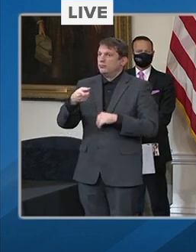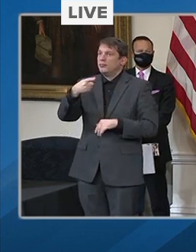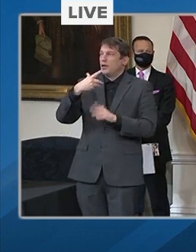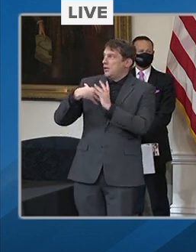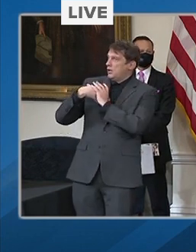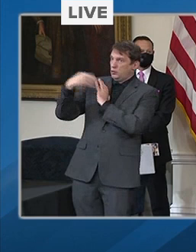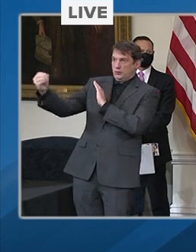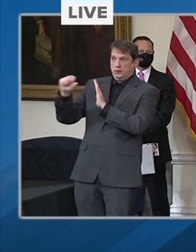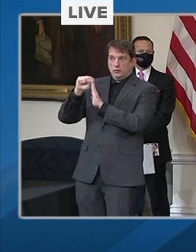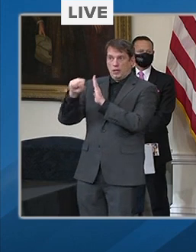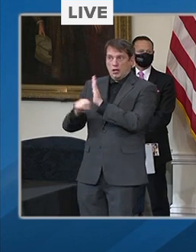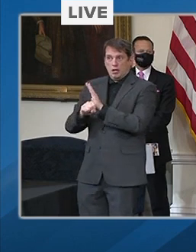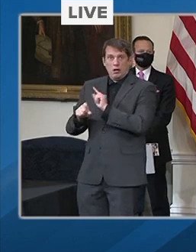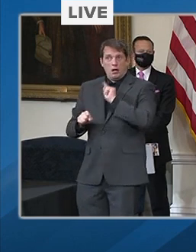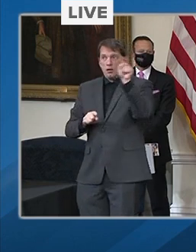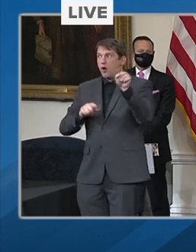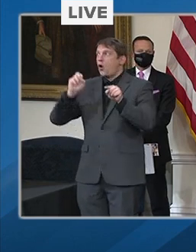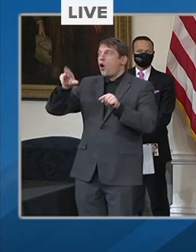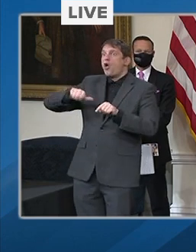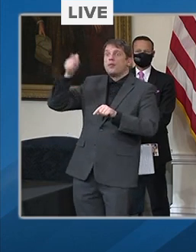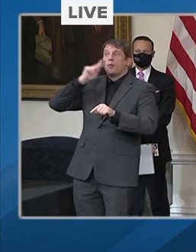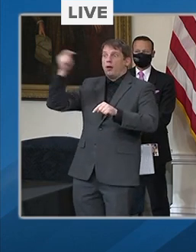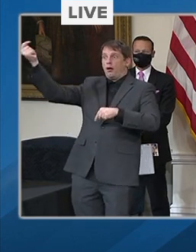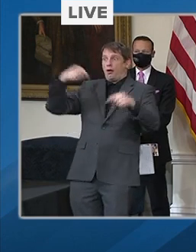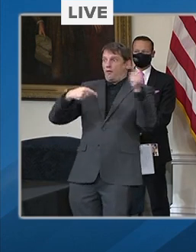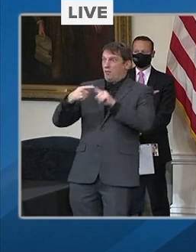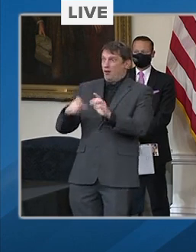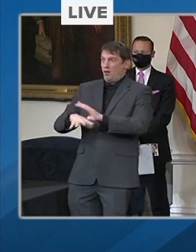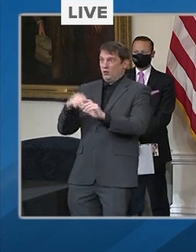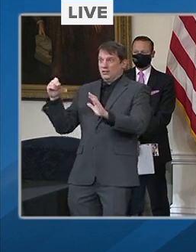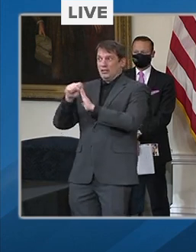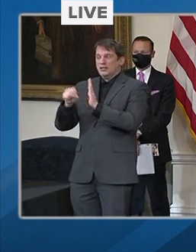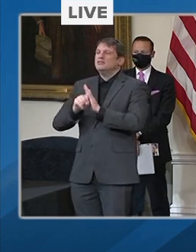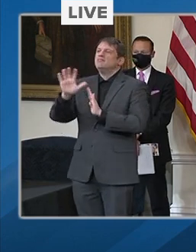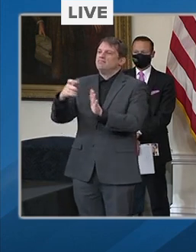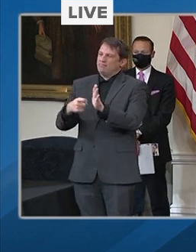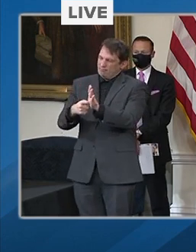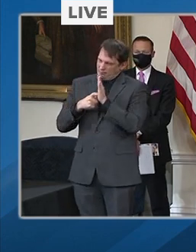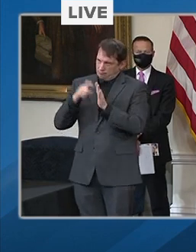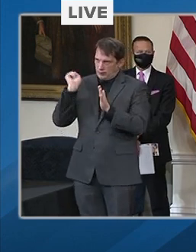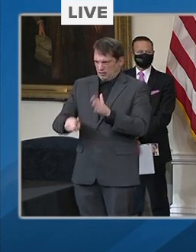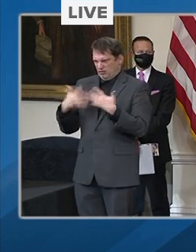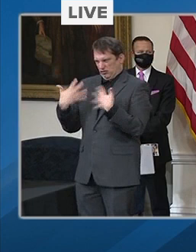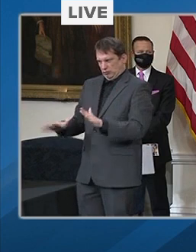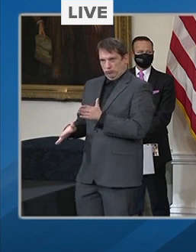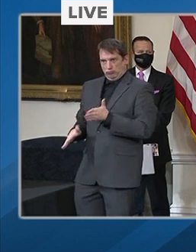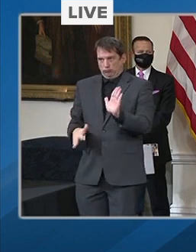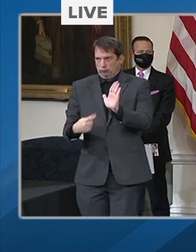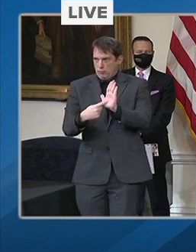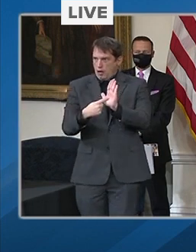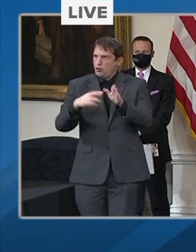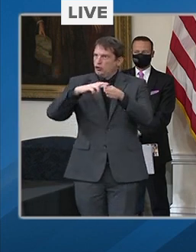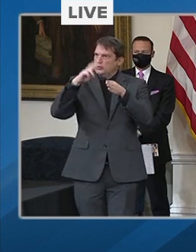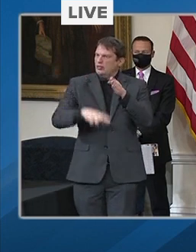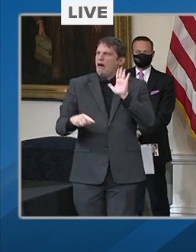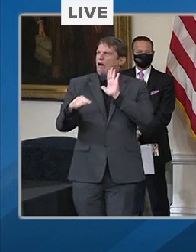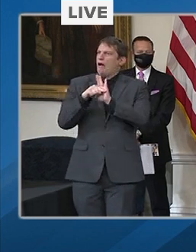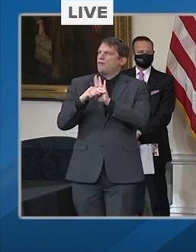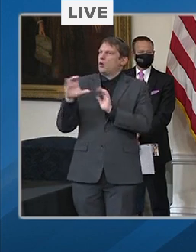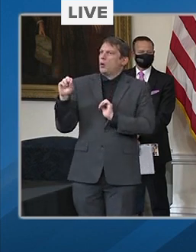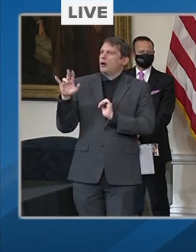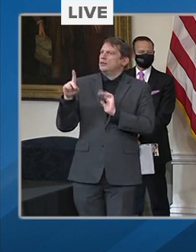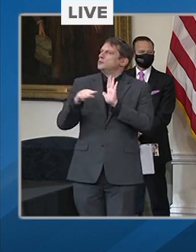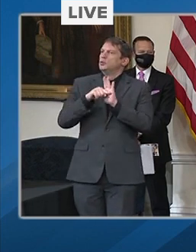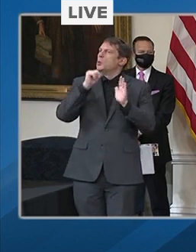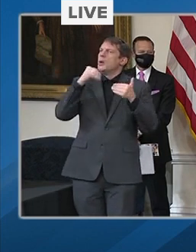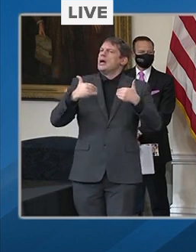our state will be required to obtain a negative COVID-19 test result or to self-quarantine for 10